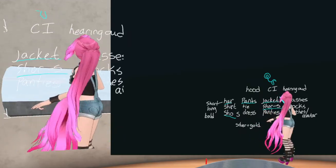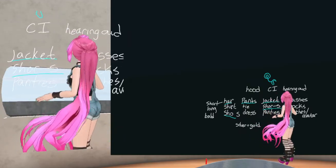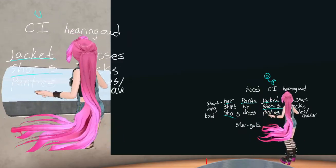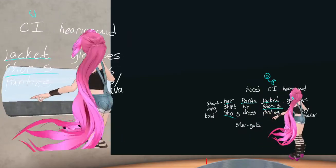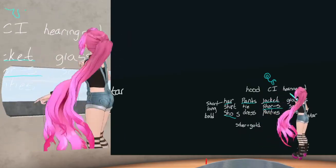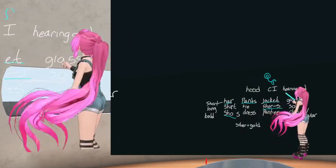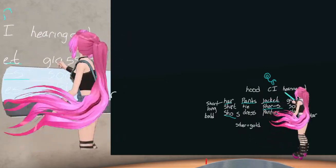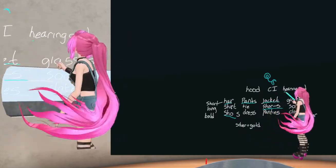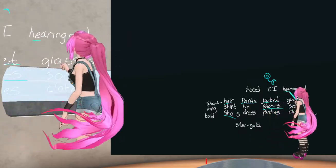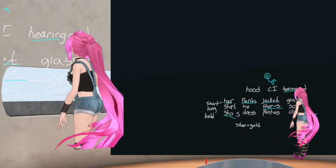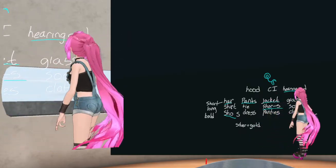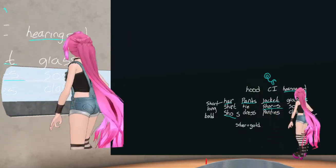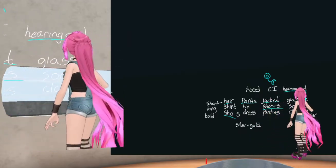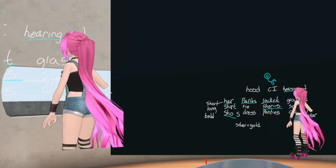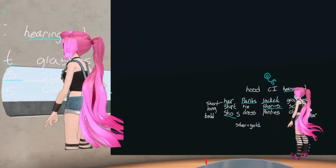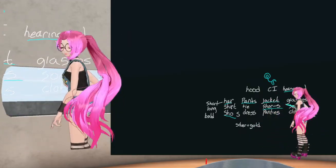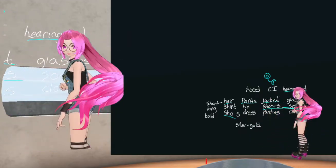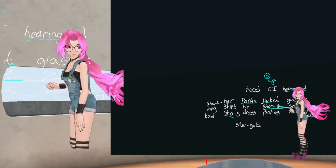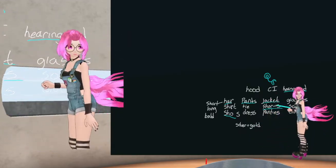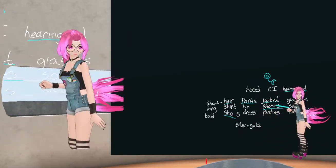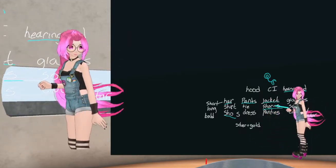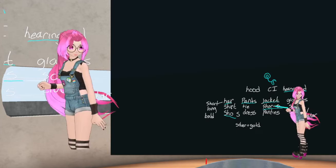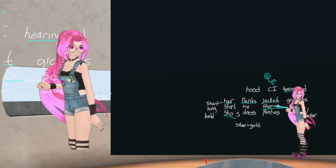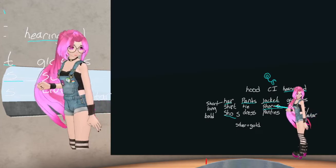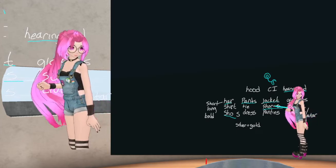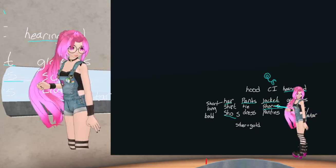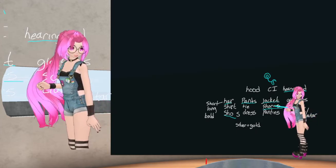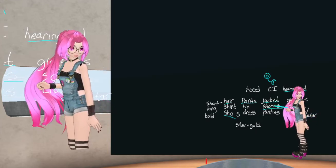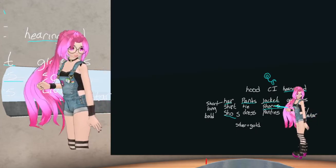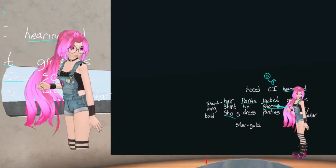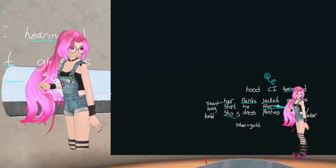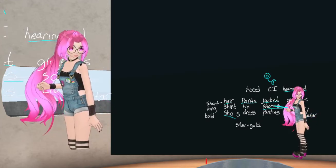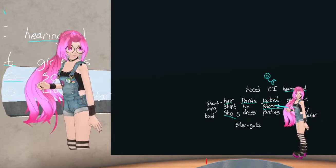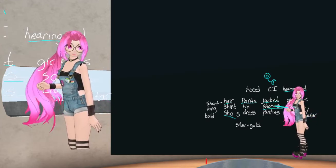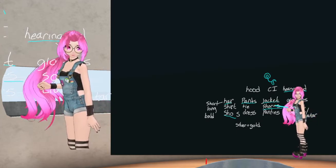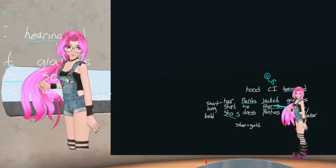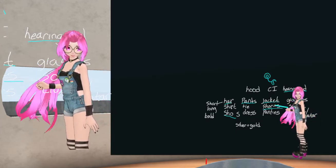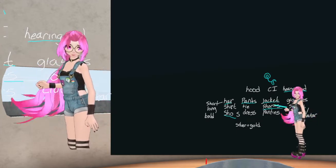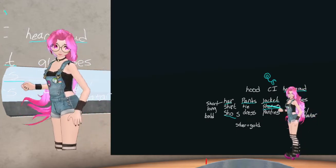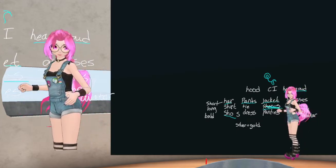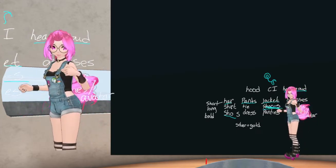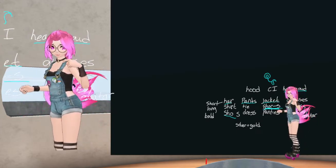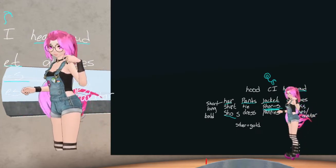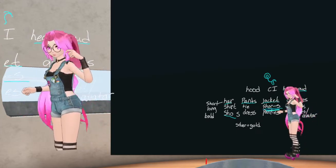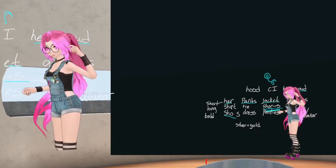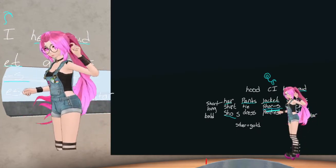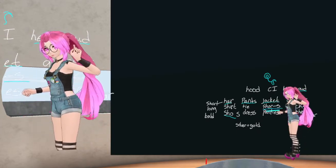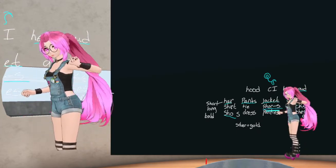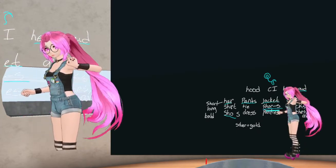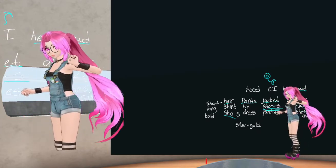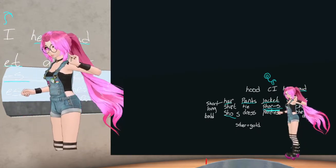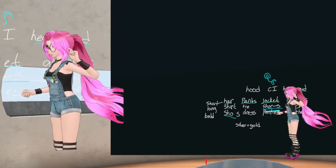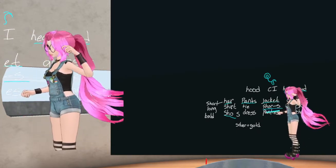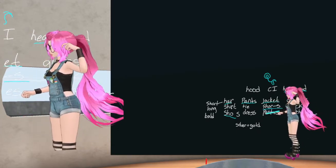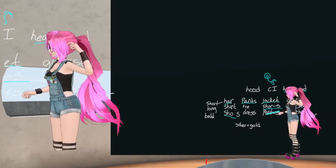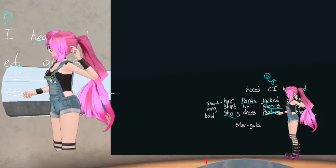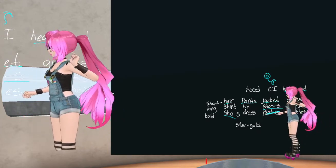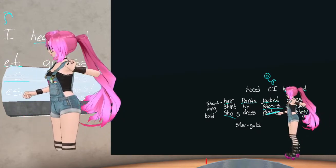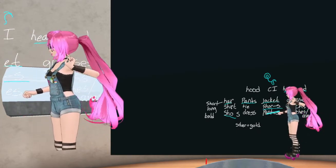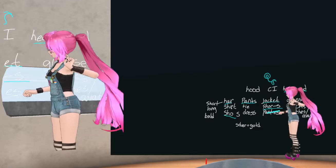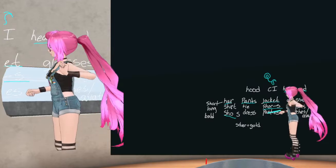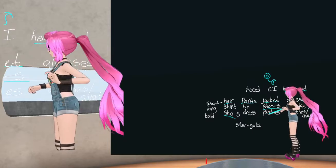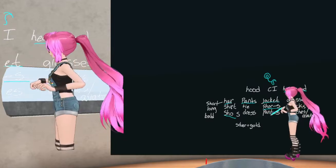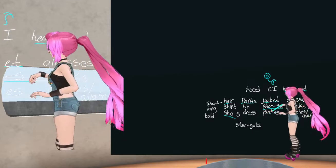And hearing aid. Hearing aid. Yes. Hearing